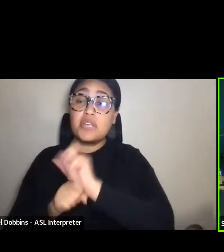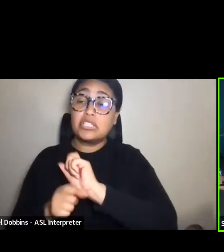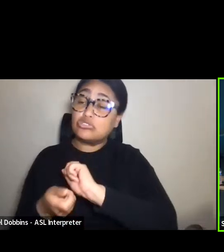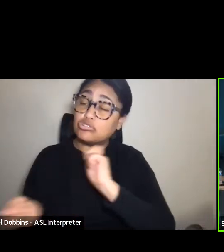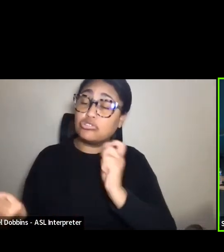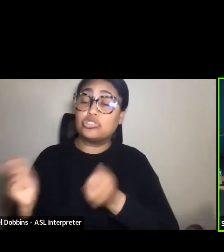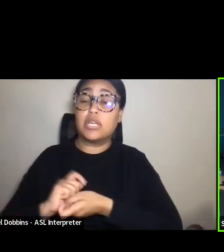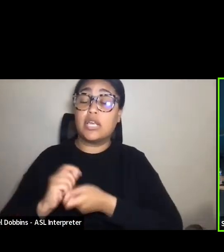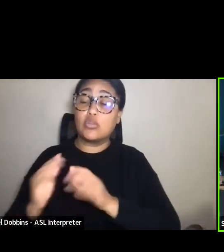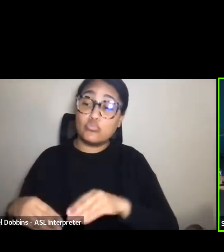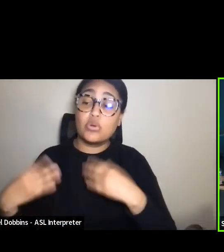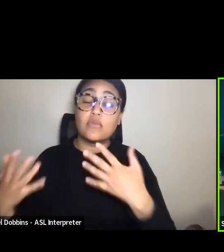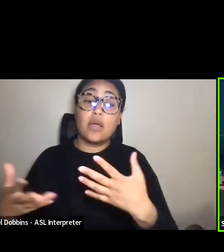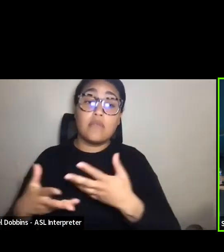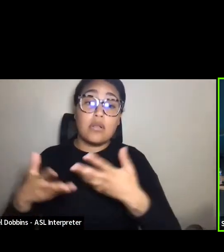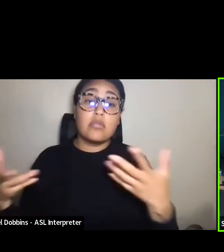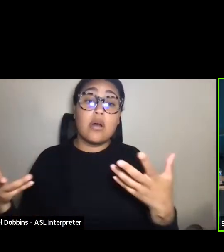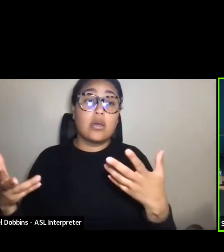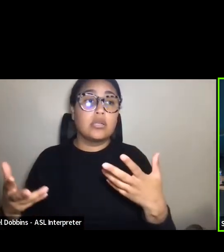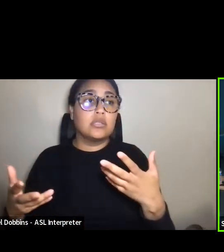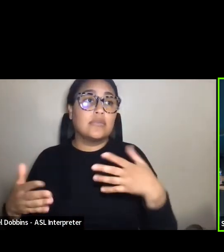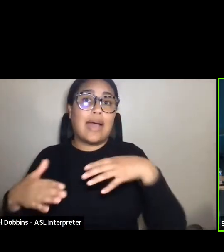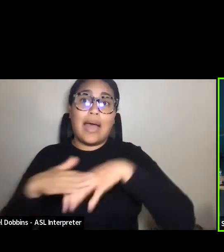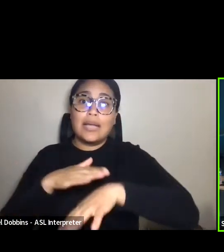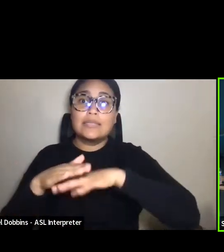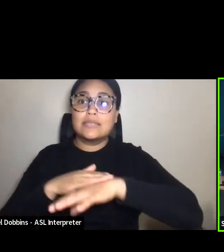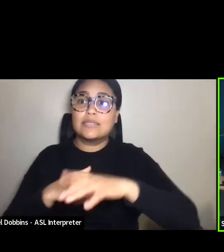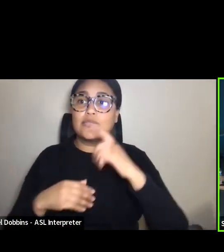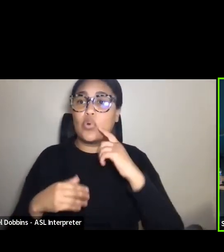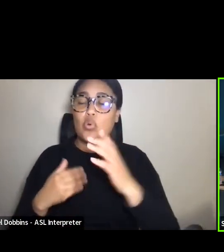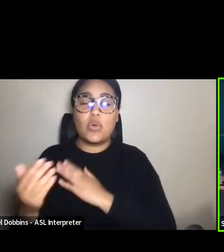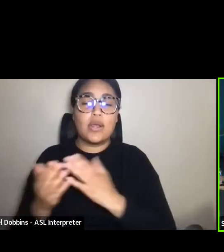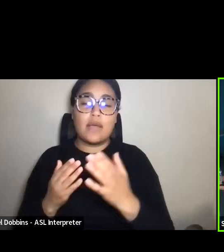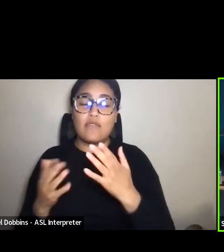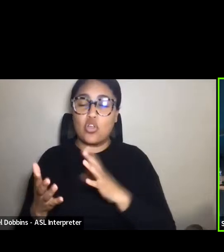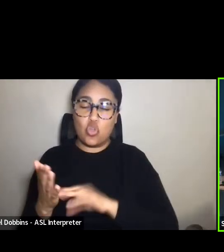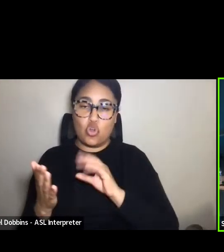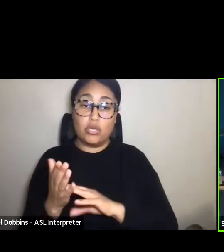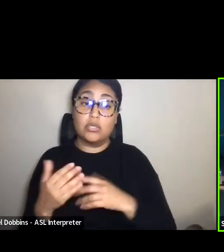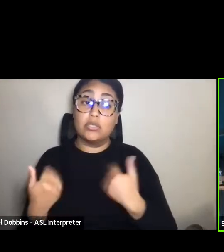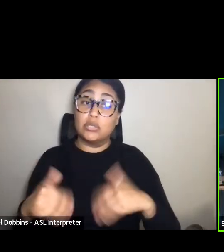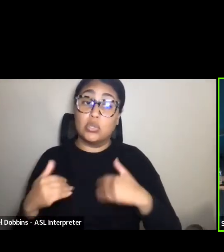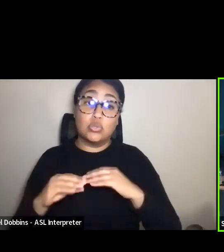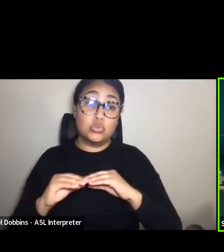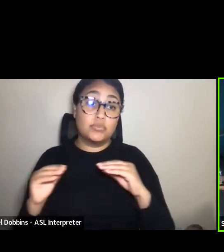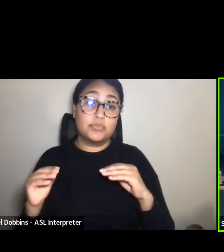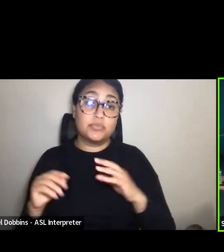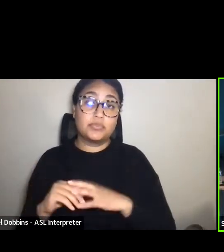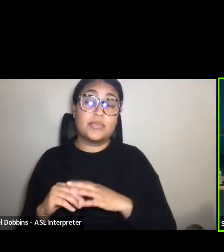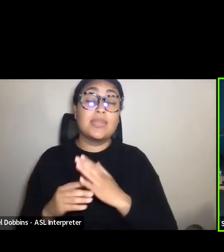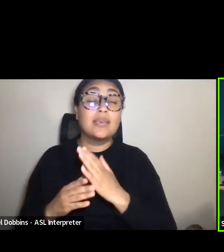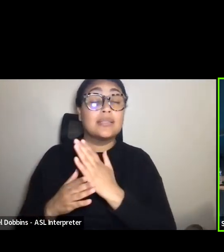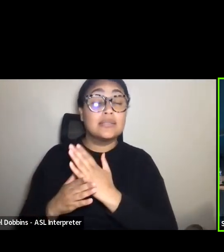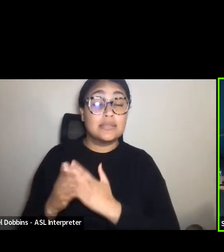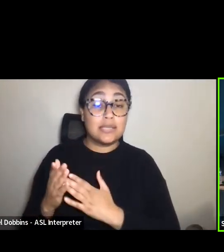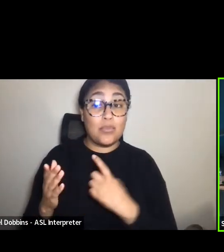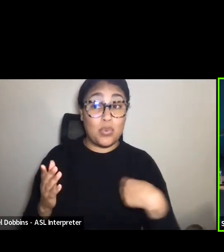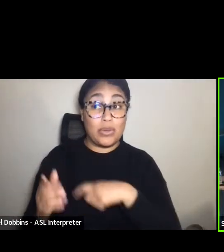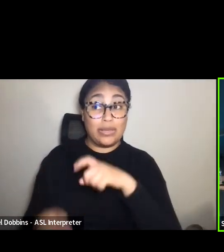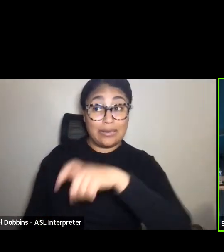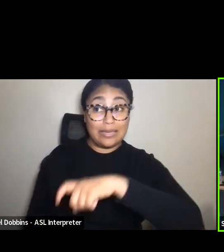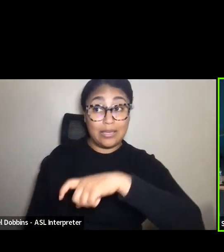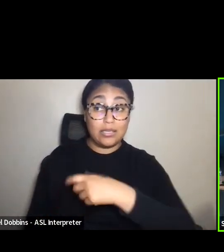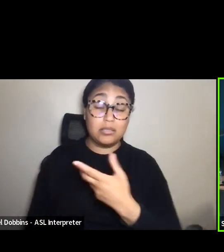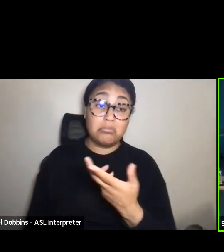and provide a lot of students with greater access to what they're learning. So there's no question. Some of the things, do we need them? I